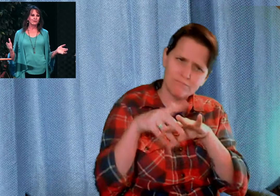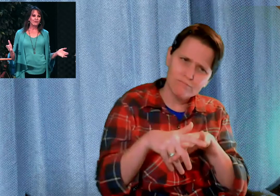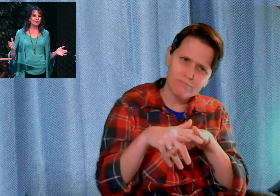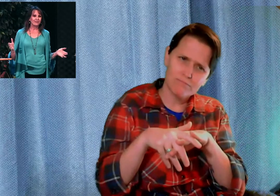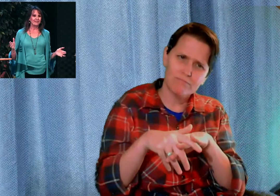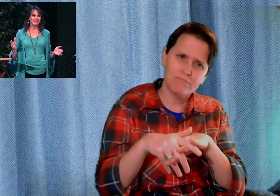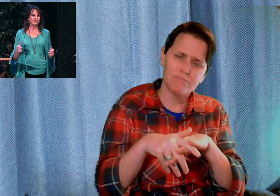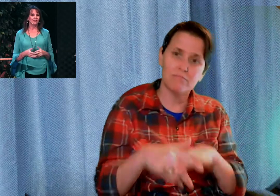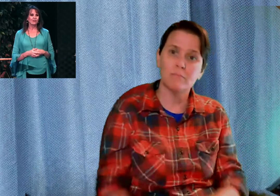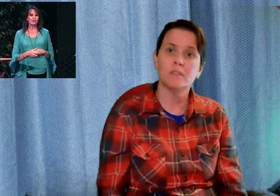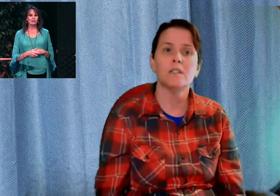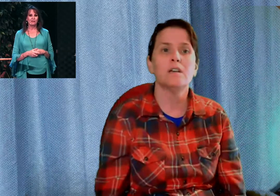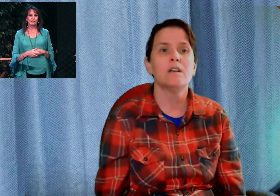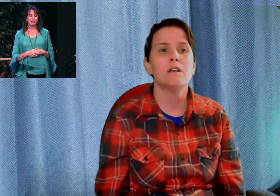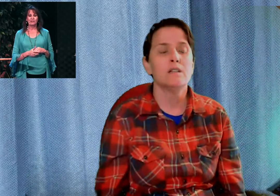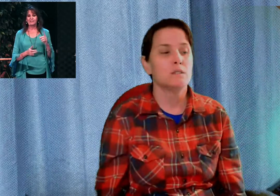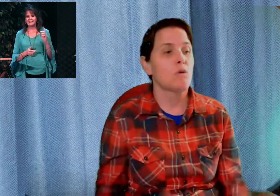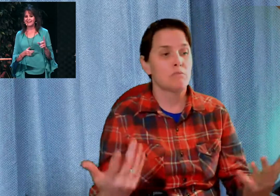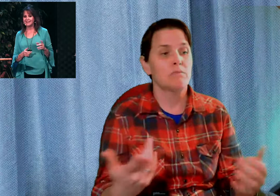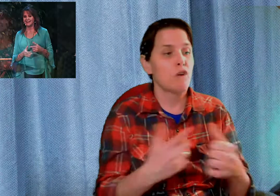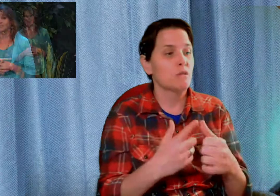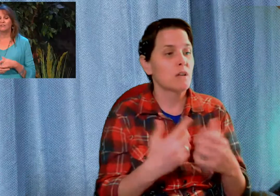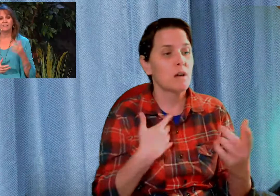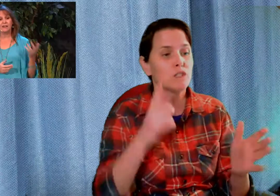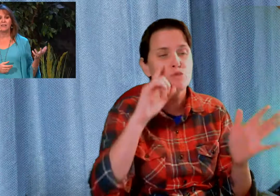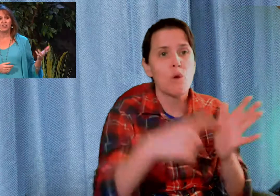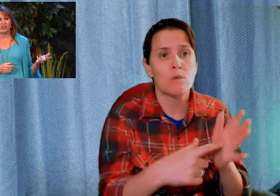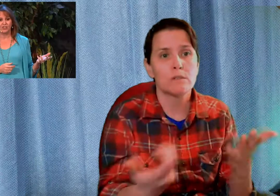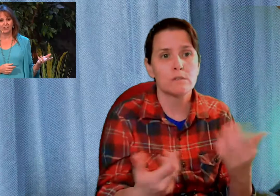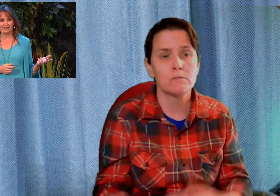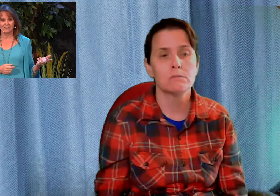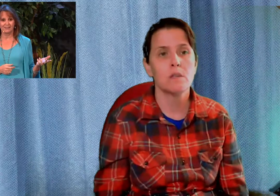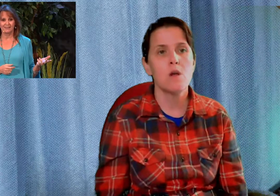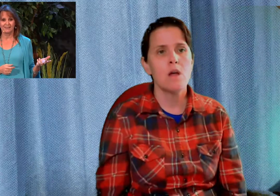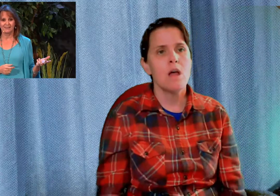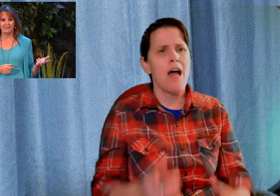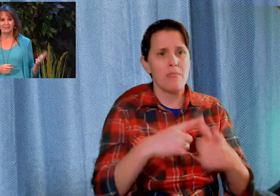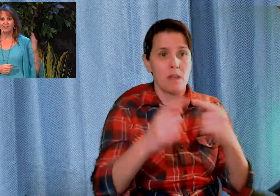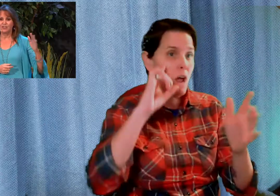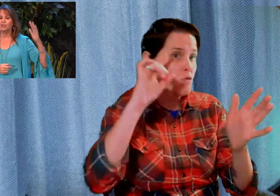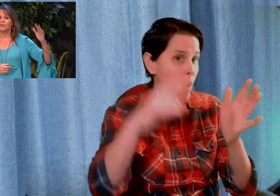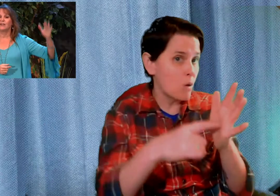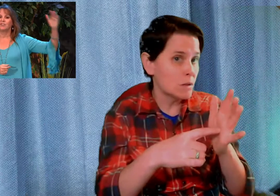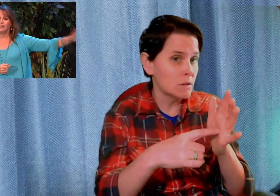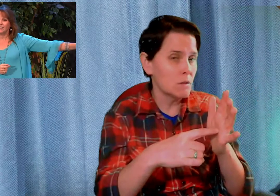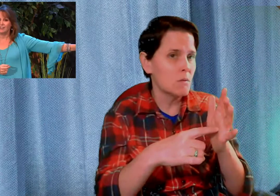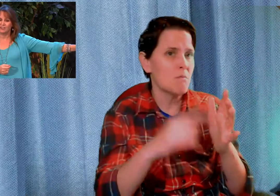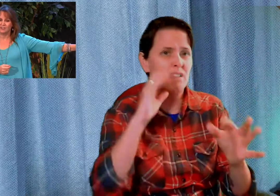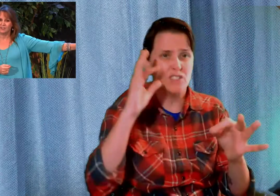So the first thing I do is notice what I notice. The second thing I do is not judge it, right? Do